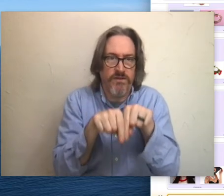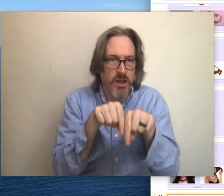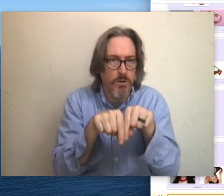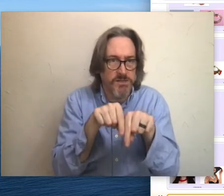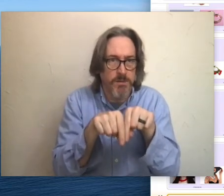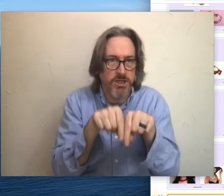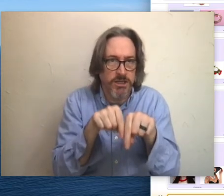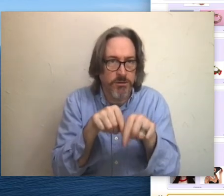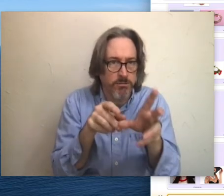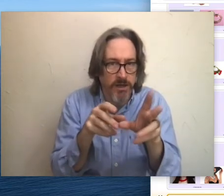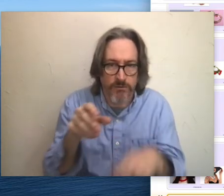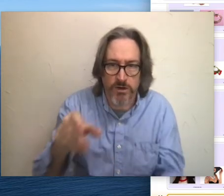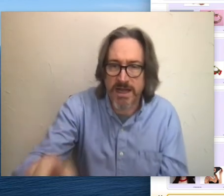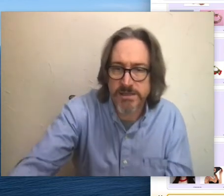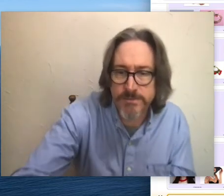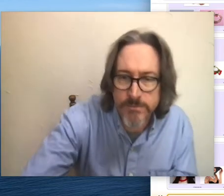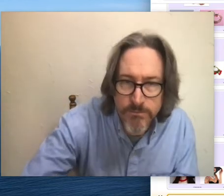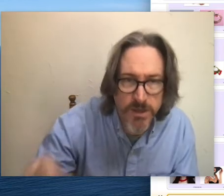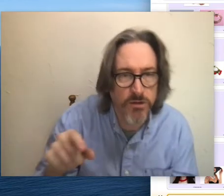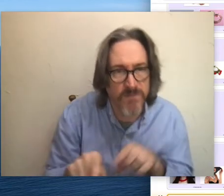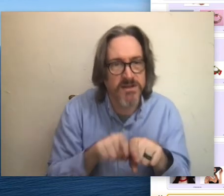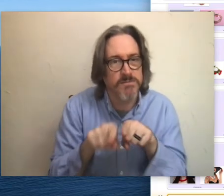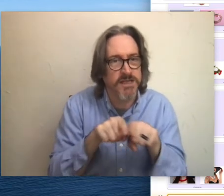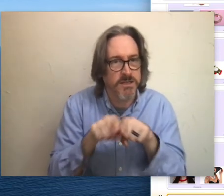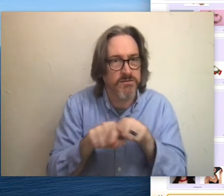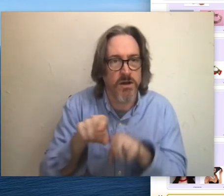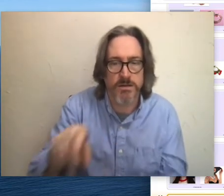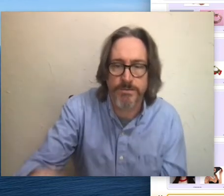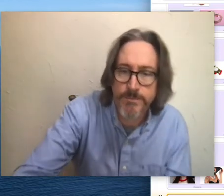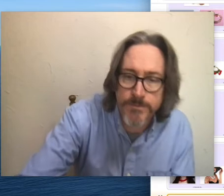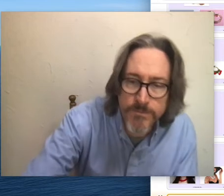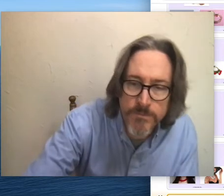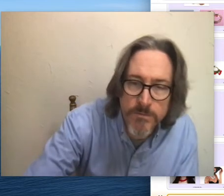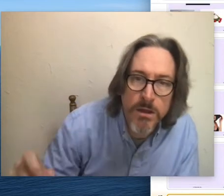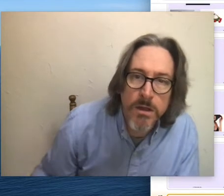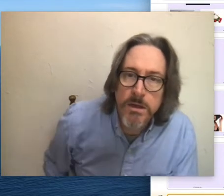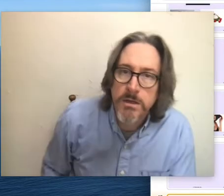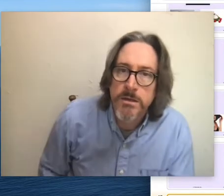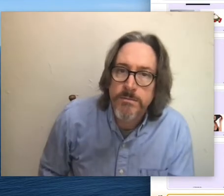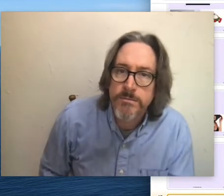for video it's much clearer and for class, but you'll oftentimes see it to the front.